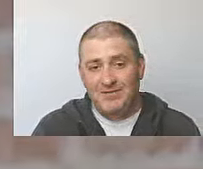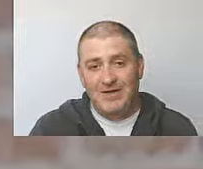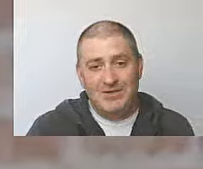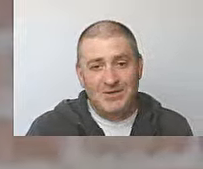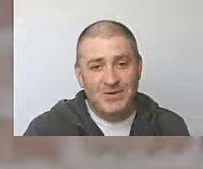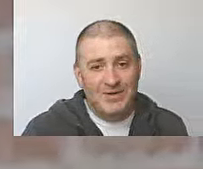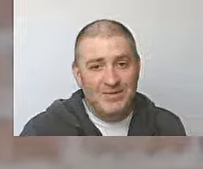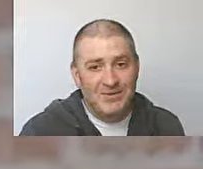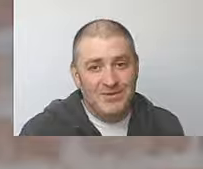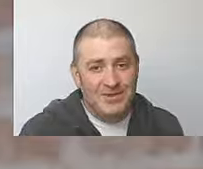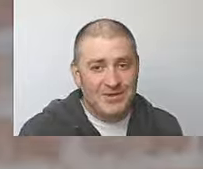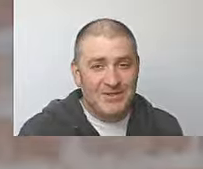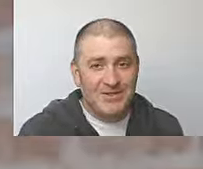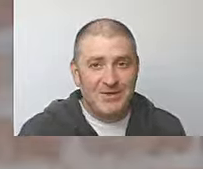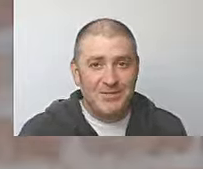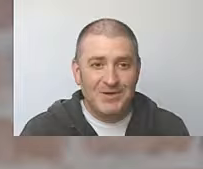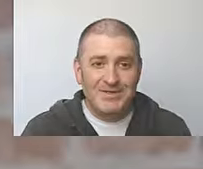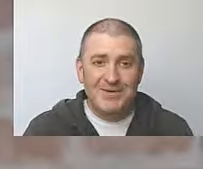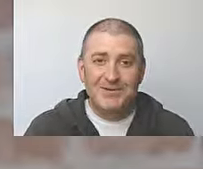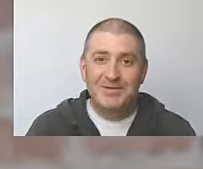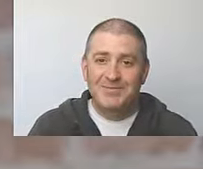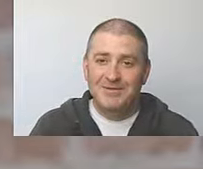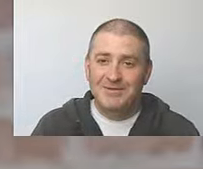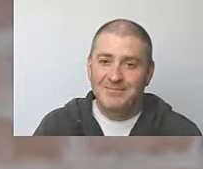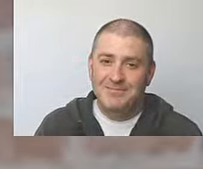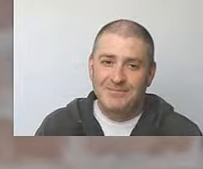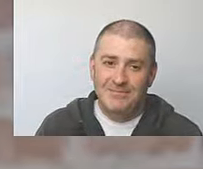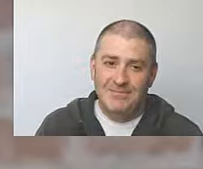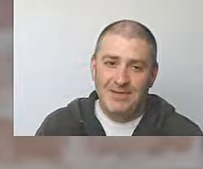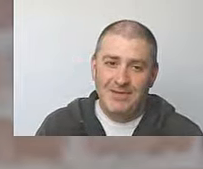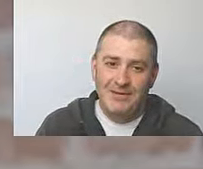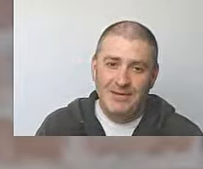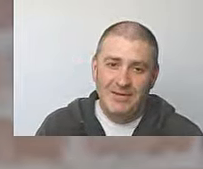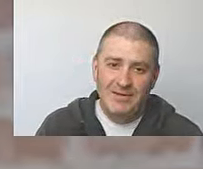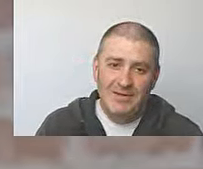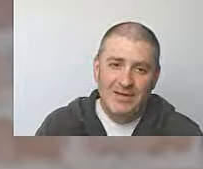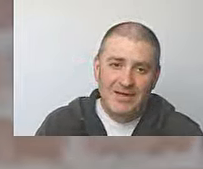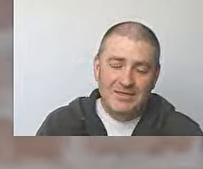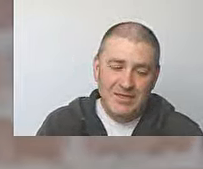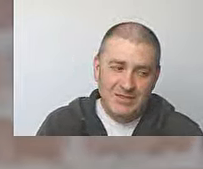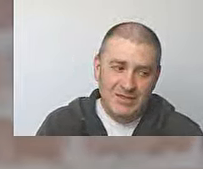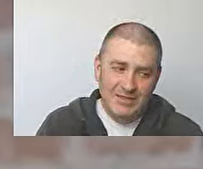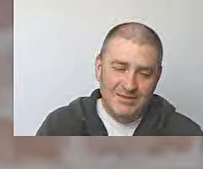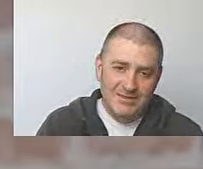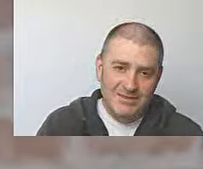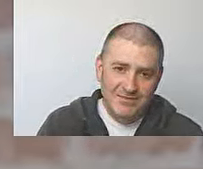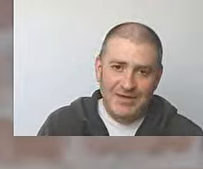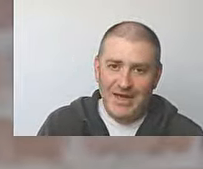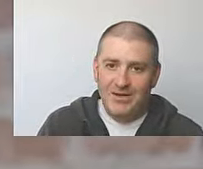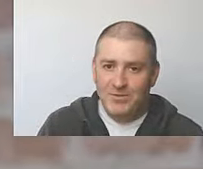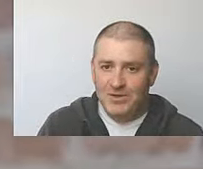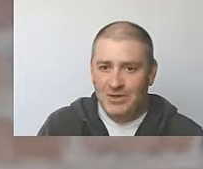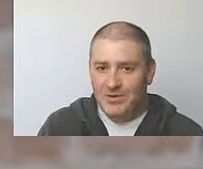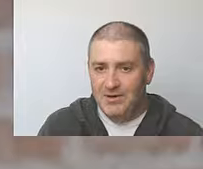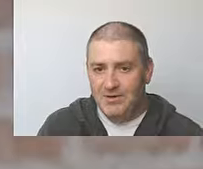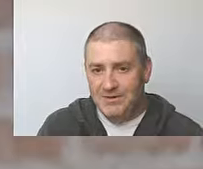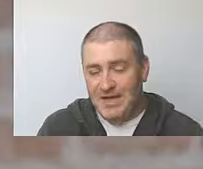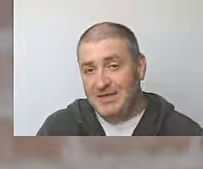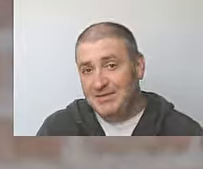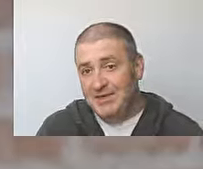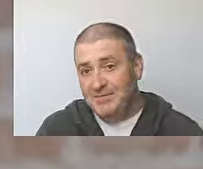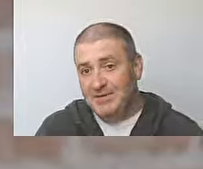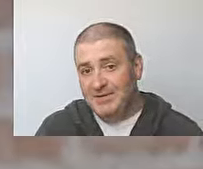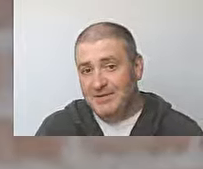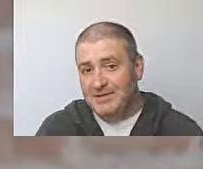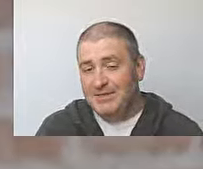rather fetching green with a nice thick white outline applied. It's easy to forget when you are